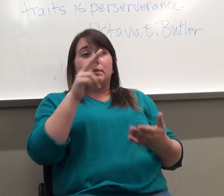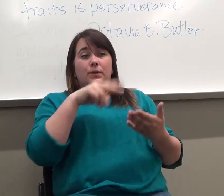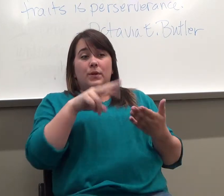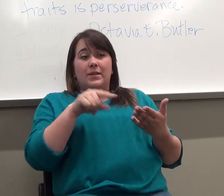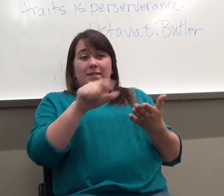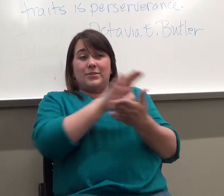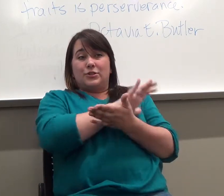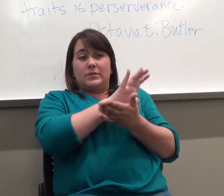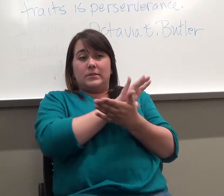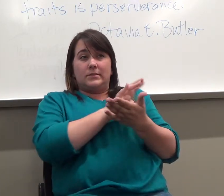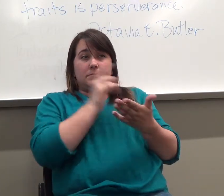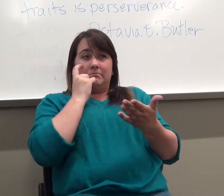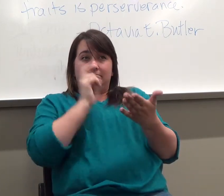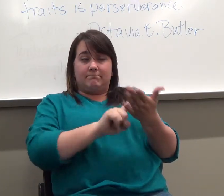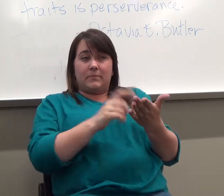here is